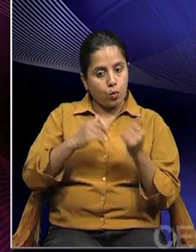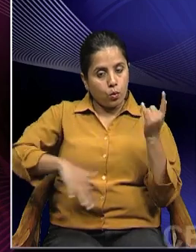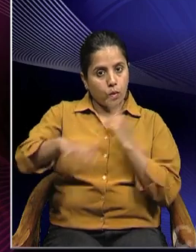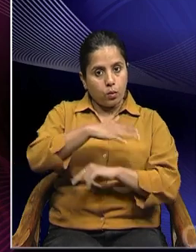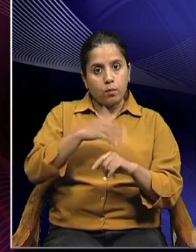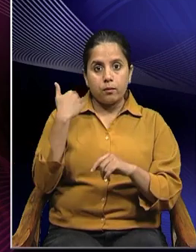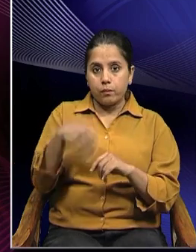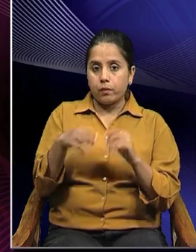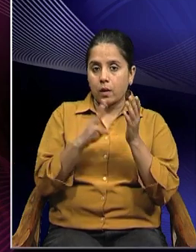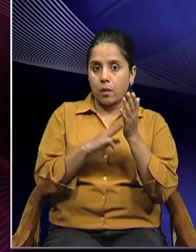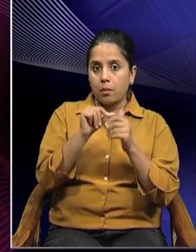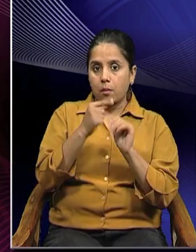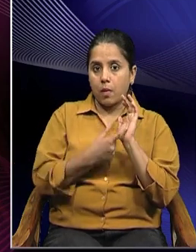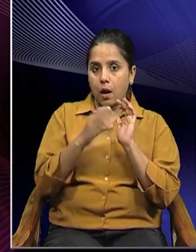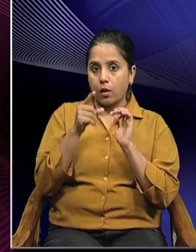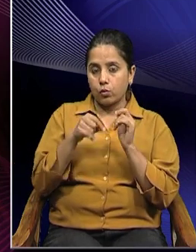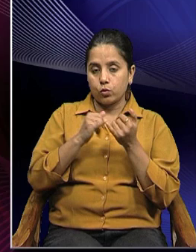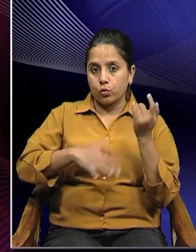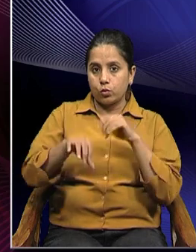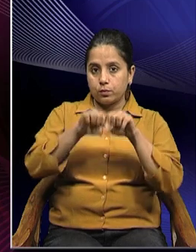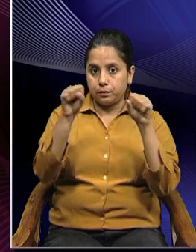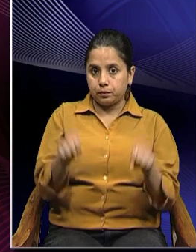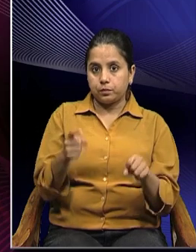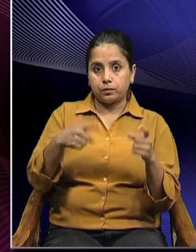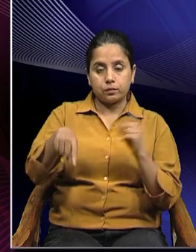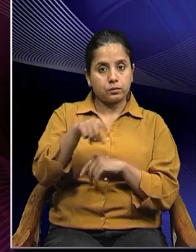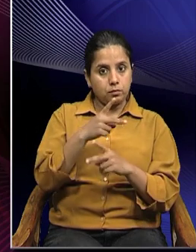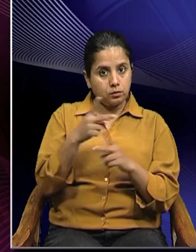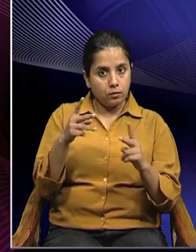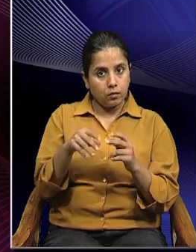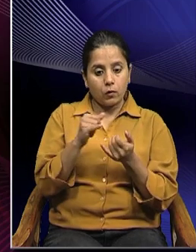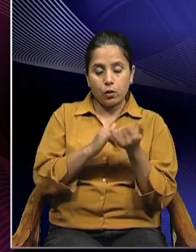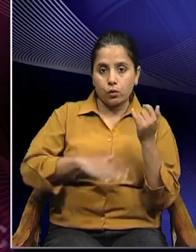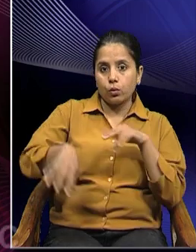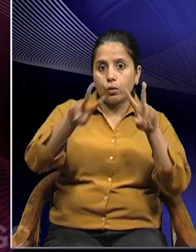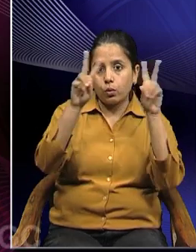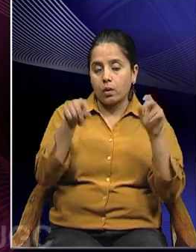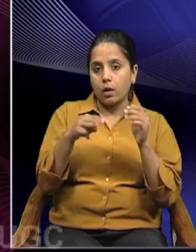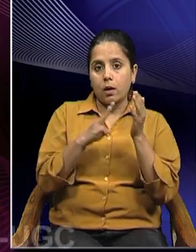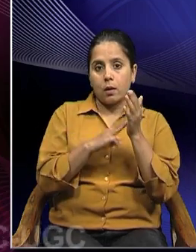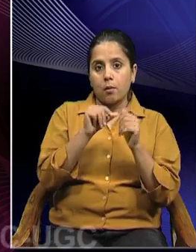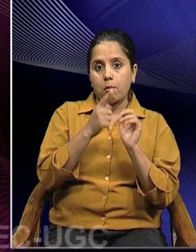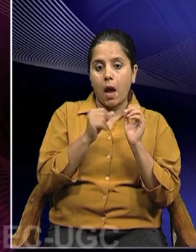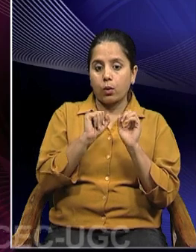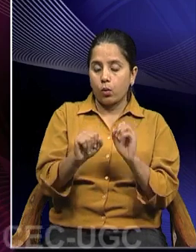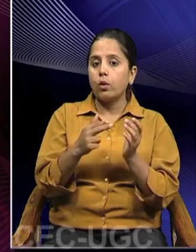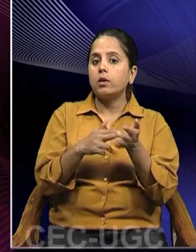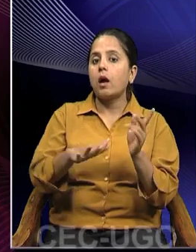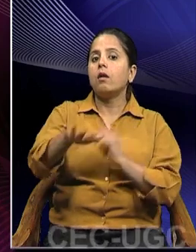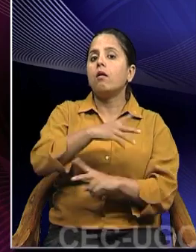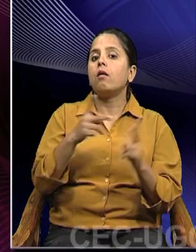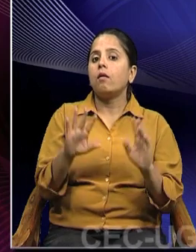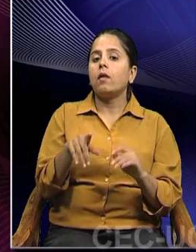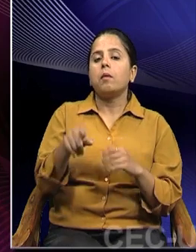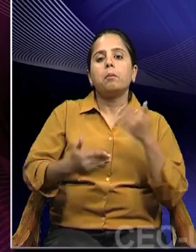micro social systems, when they are operating in a social context which is macro in nature, in a way they